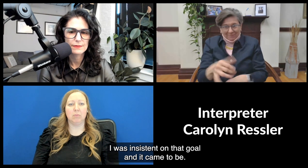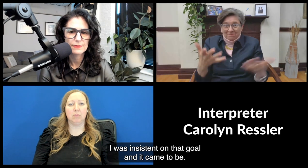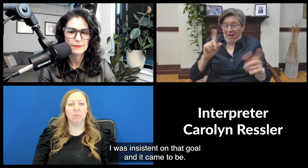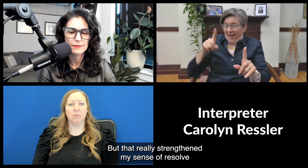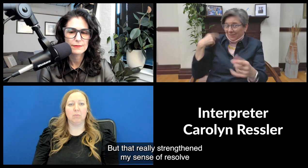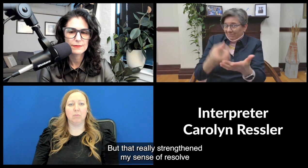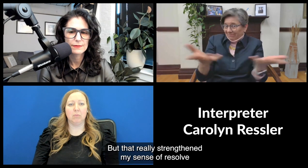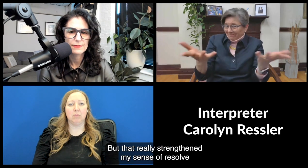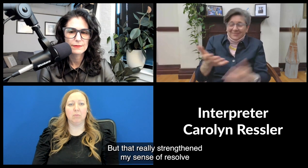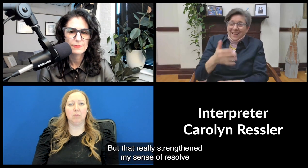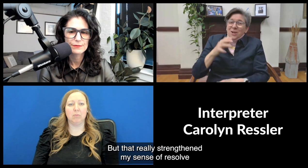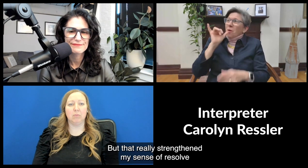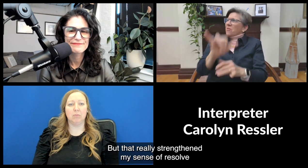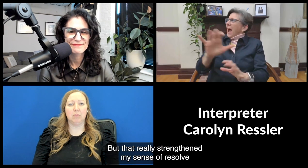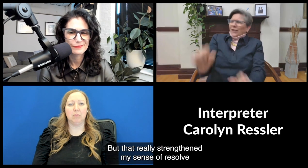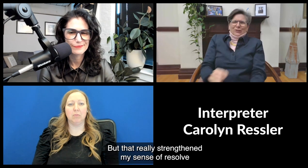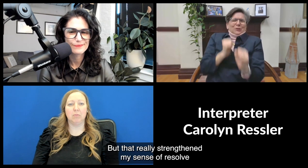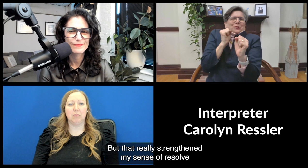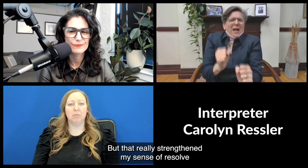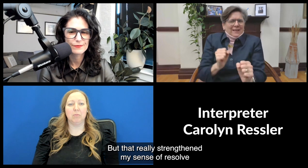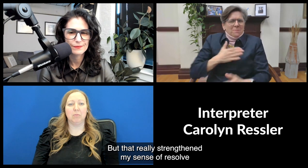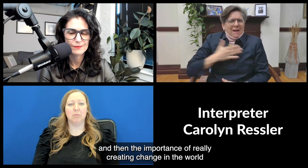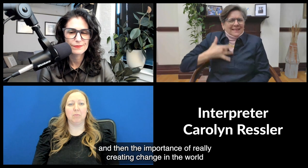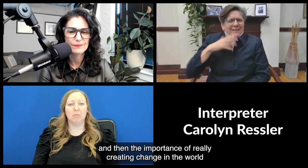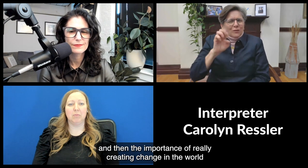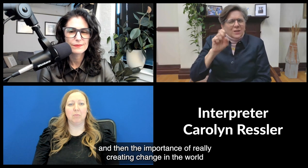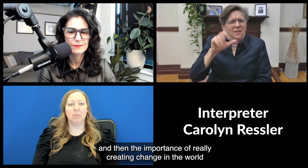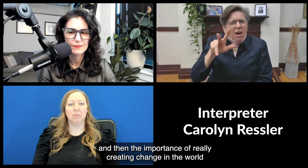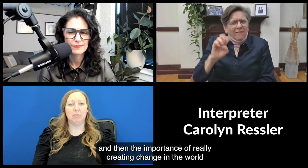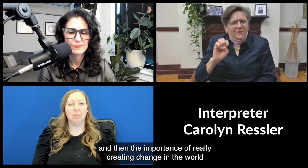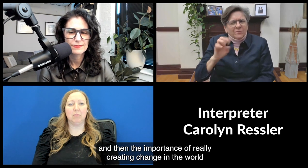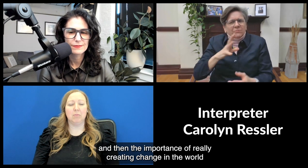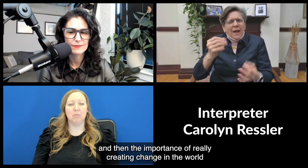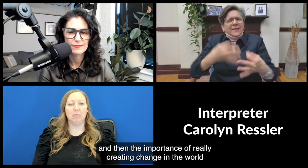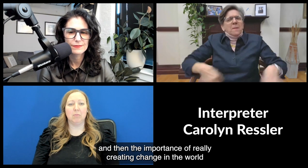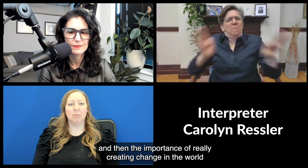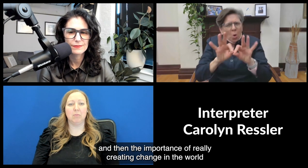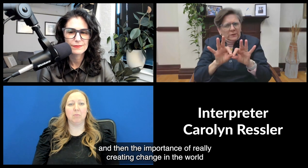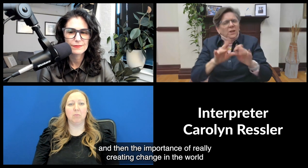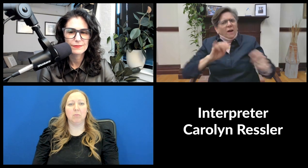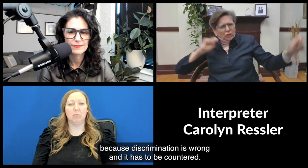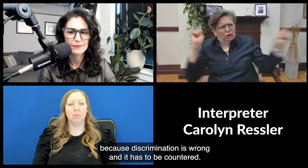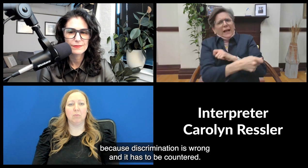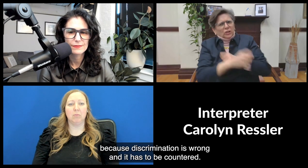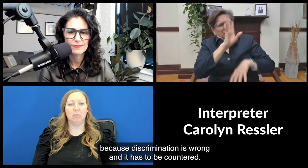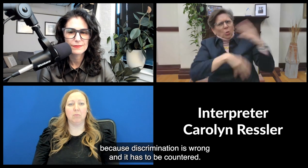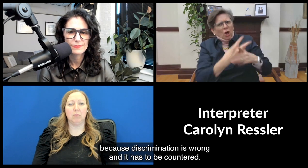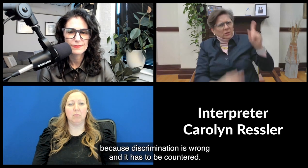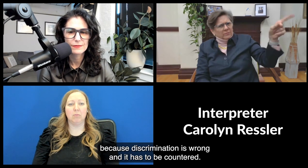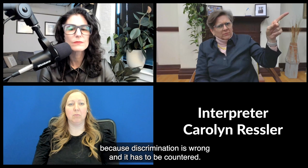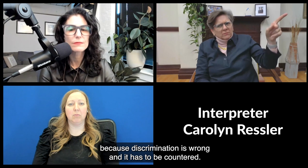at the age of 13. I was insistent on that goal and it came to be, but that really strengthened my sense of resolve. then the